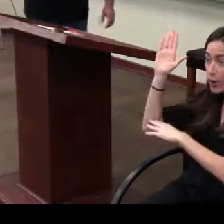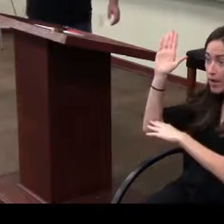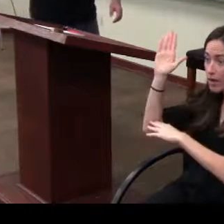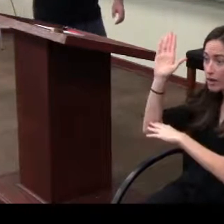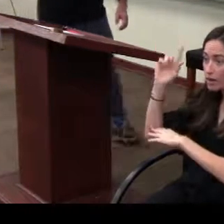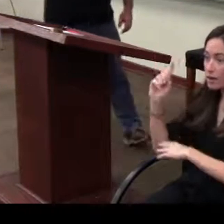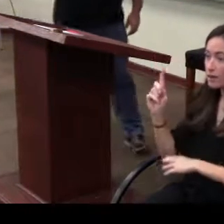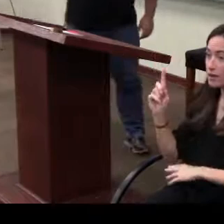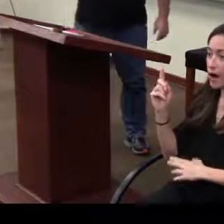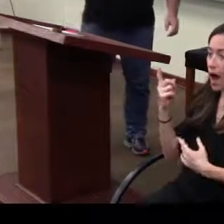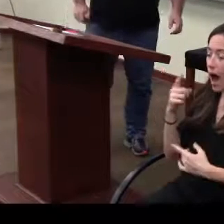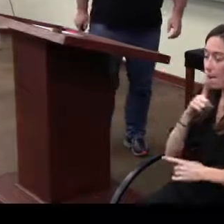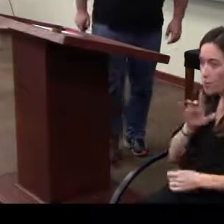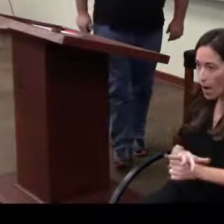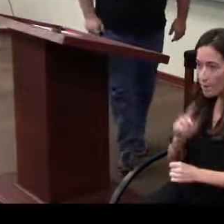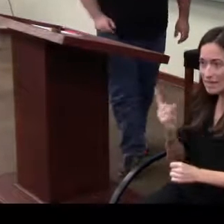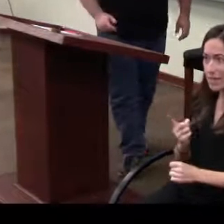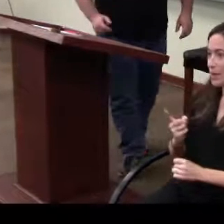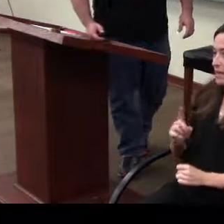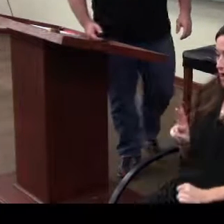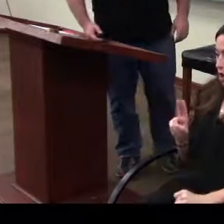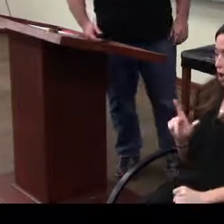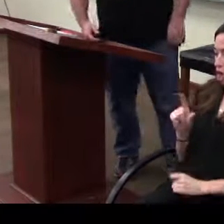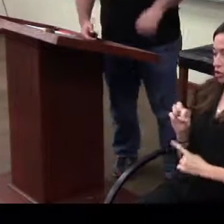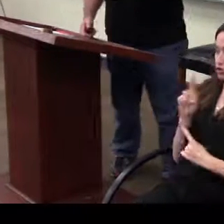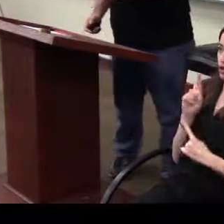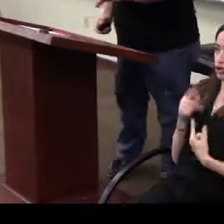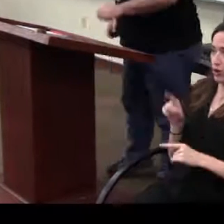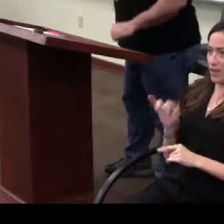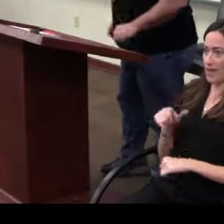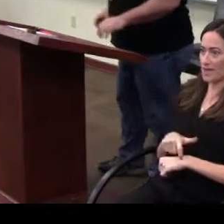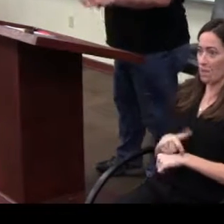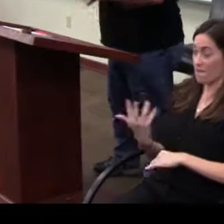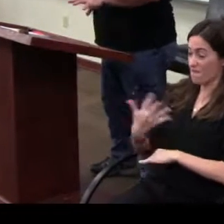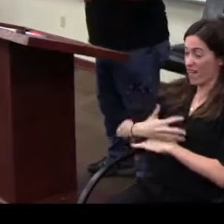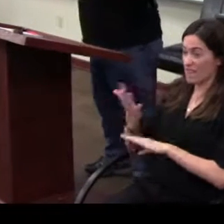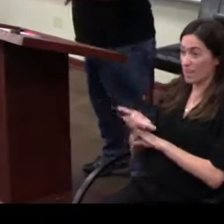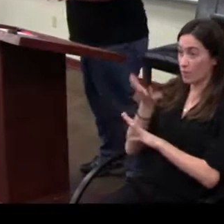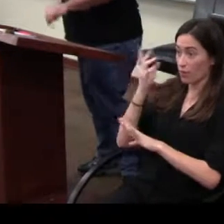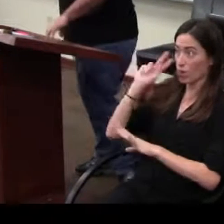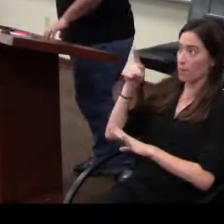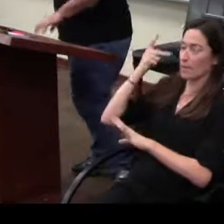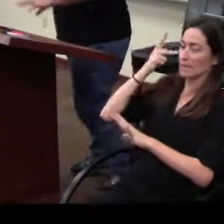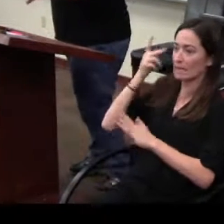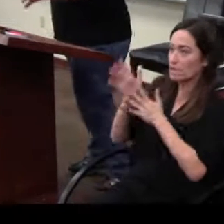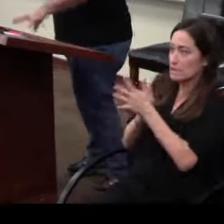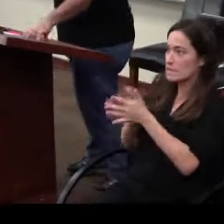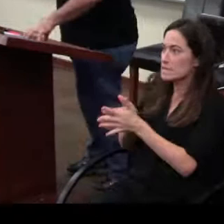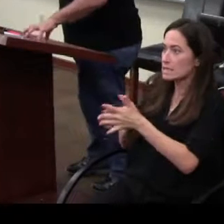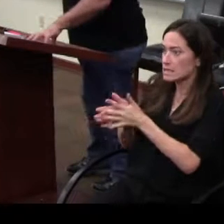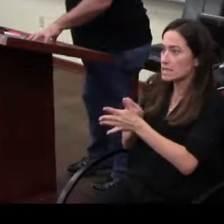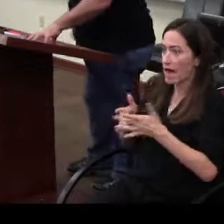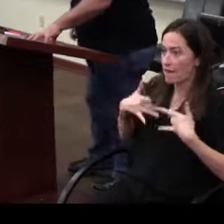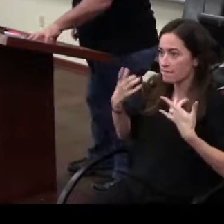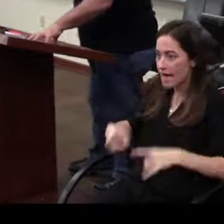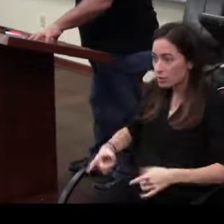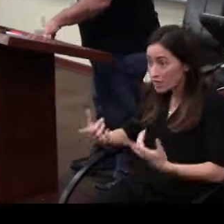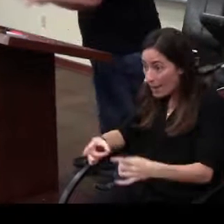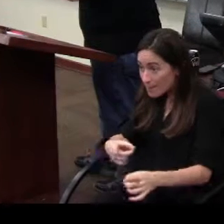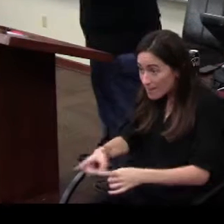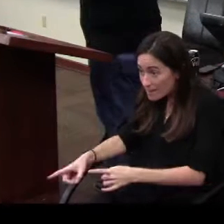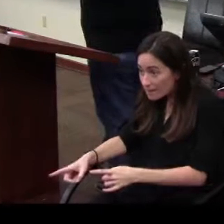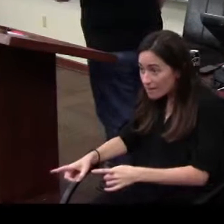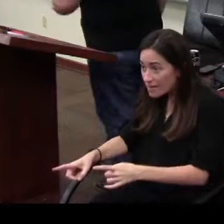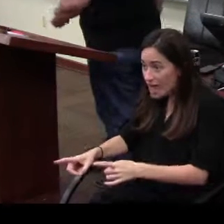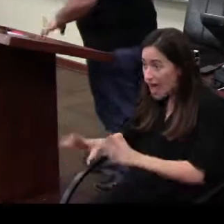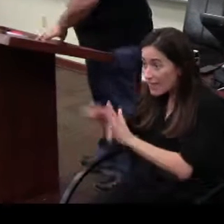ulcer during this time. I can promise you that. All right, 5 days before this politically charged event is going on